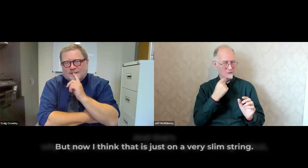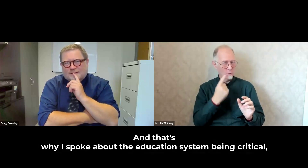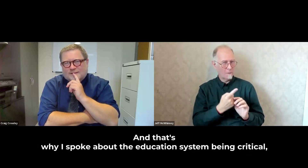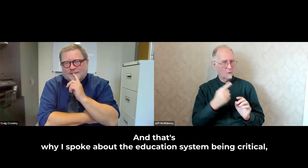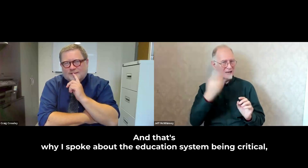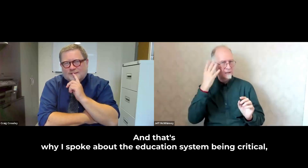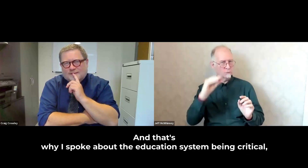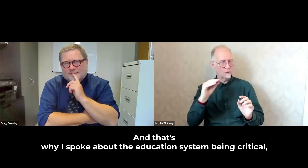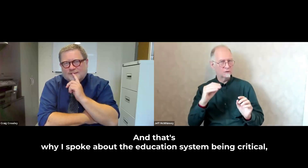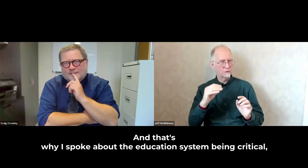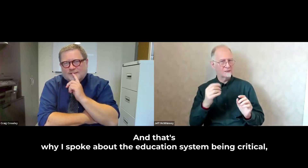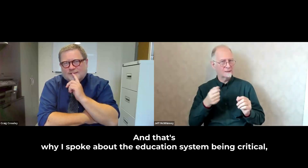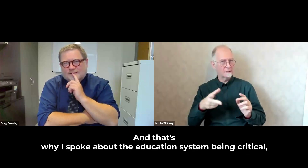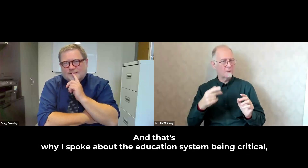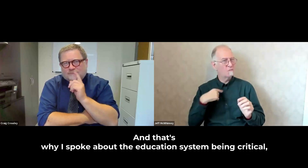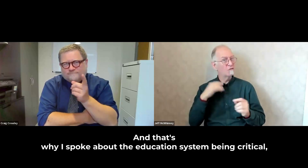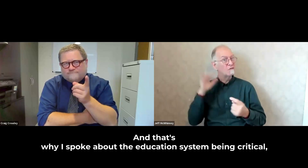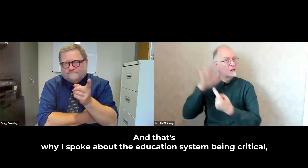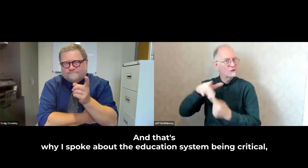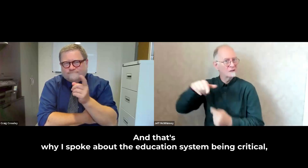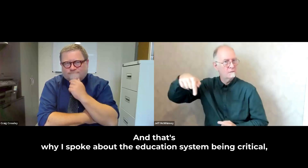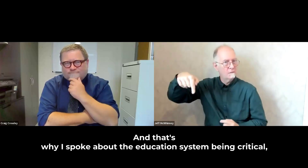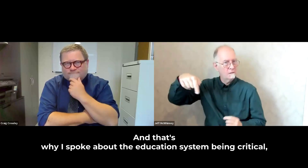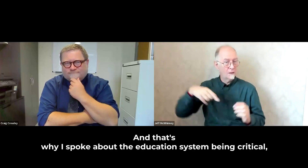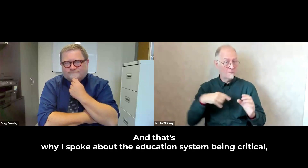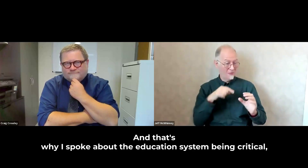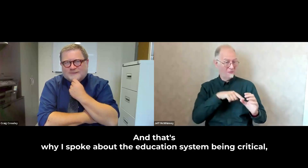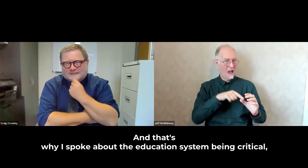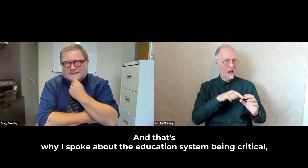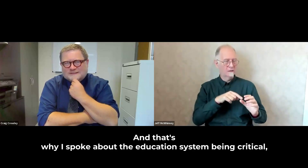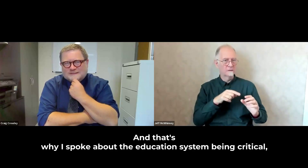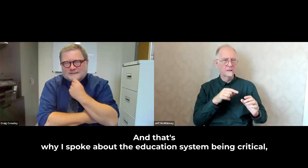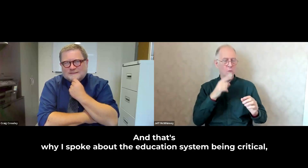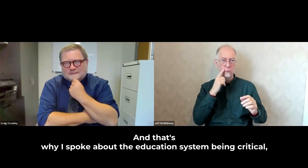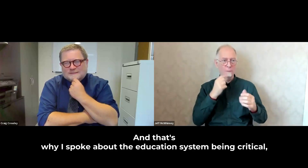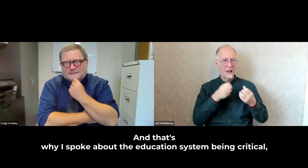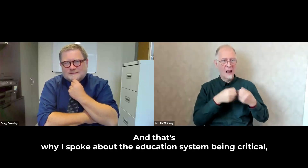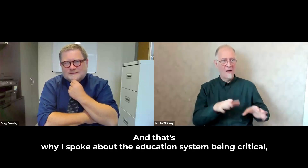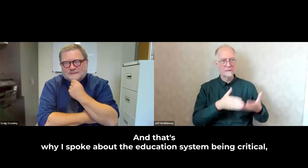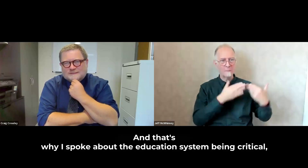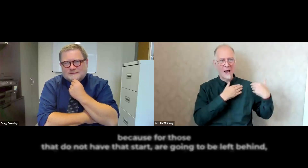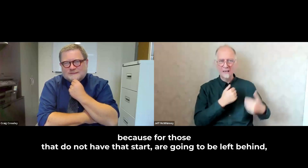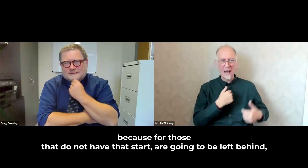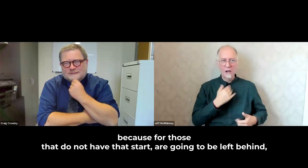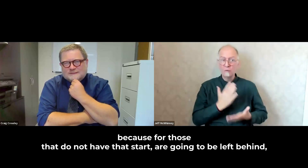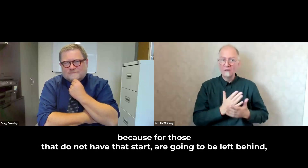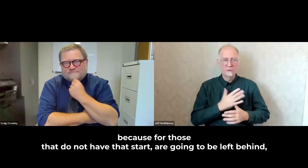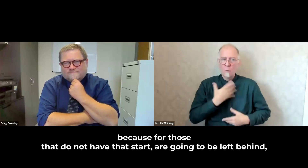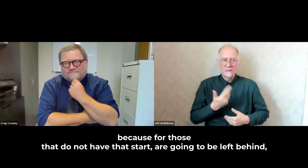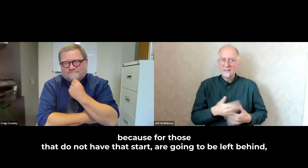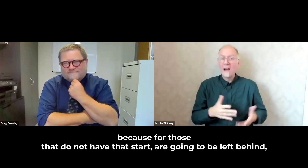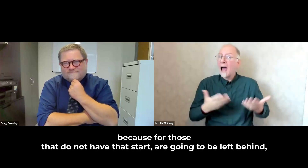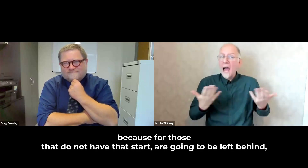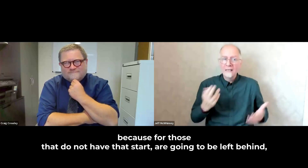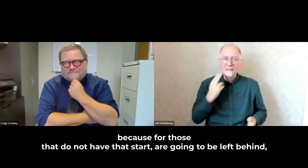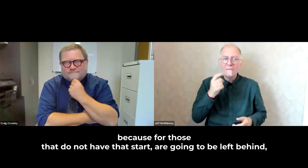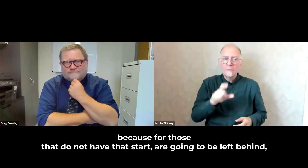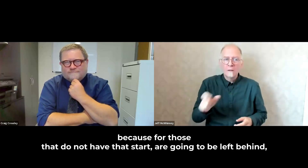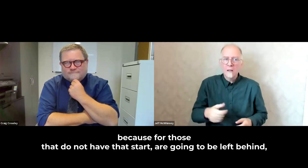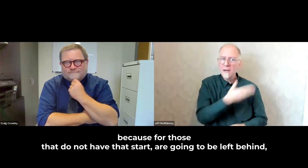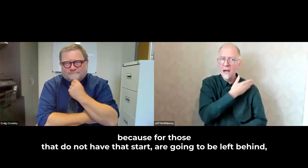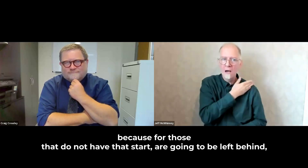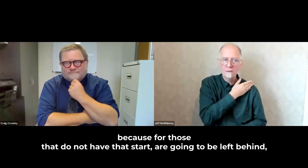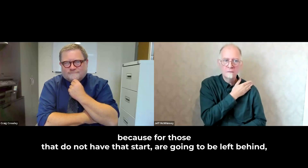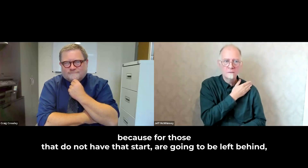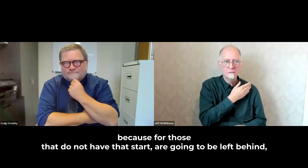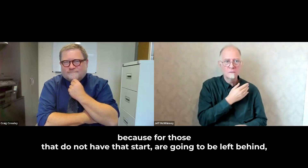know, that's why I spoke about the education system being critical, because for those that do not